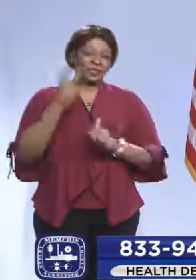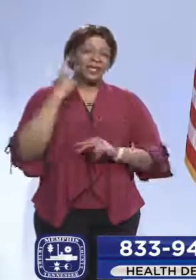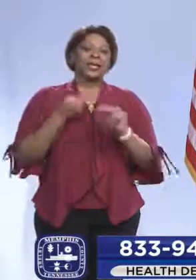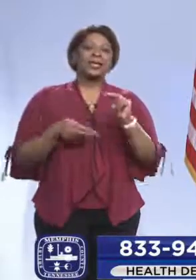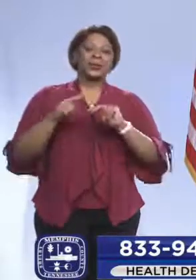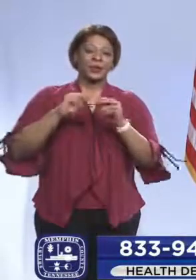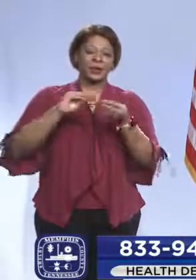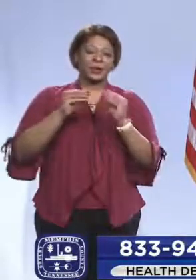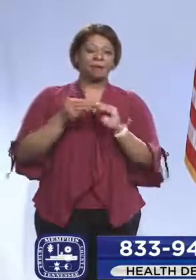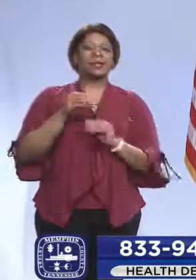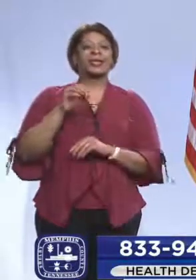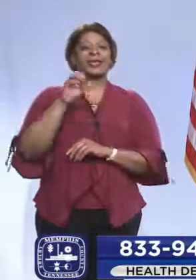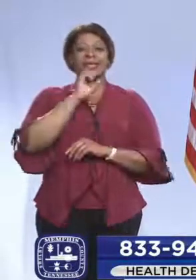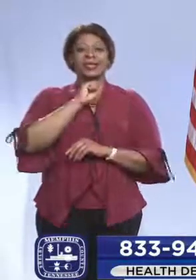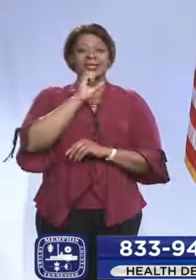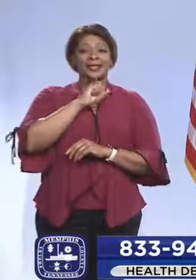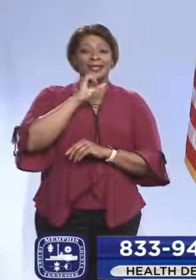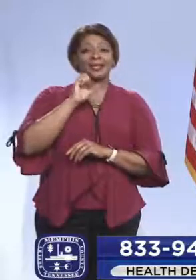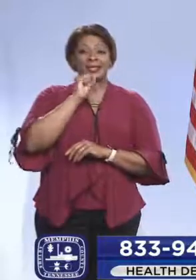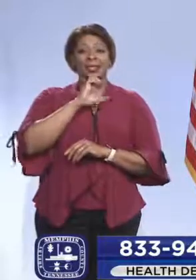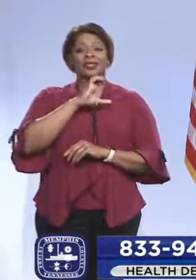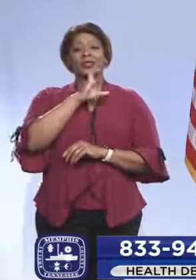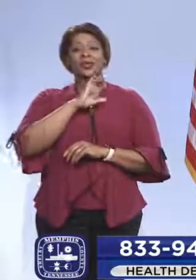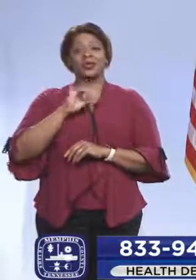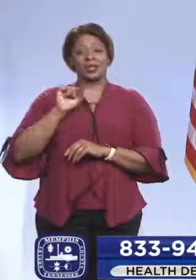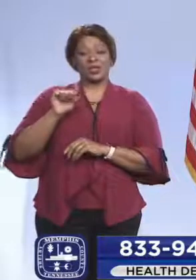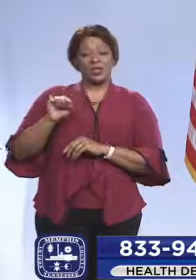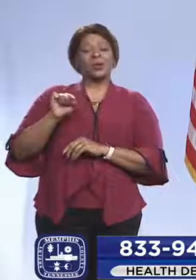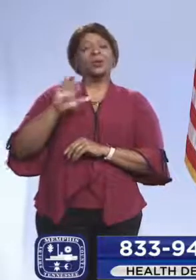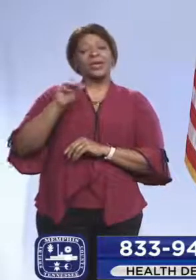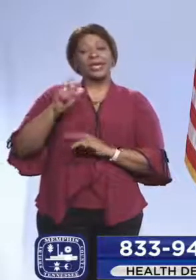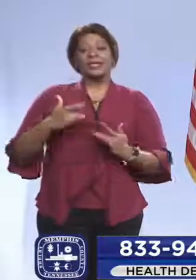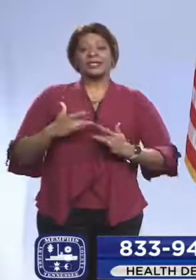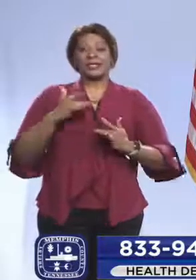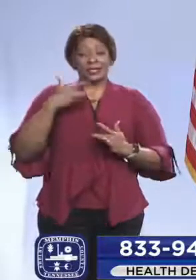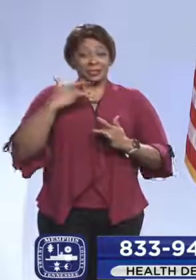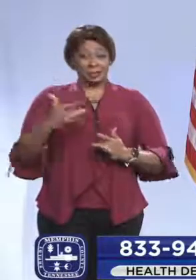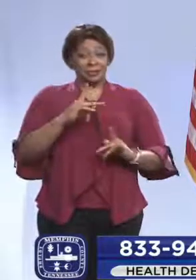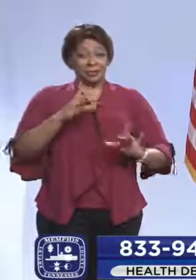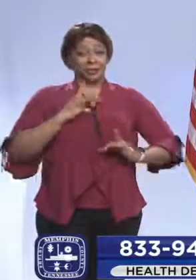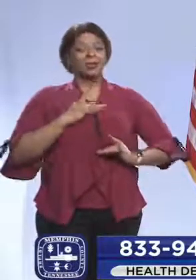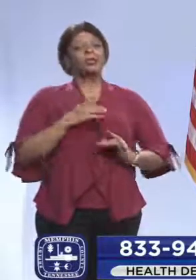increasing numbers in seniors, but primarily our cases are amongst young people.